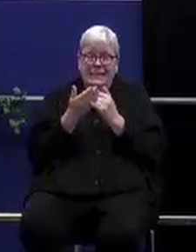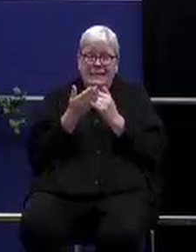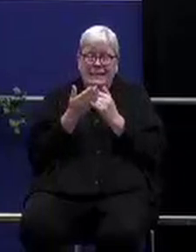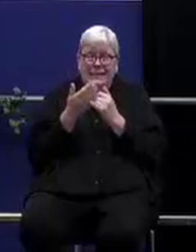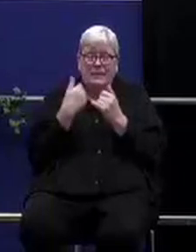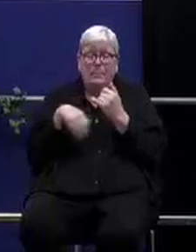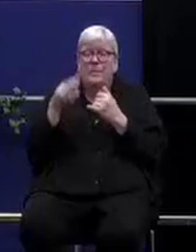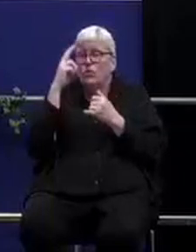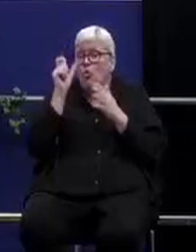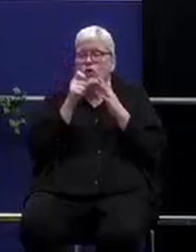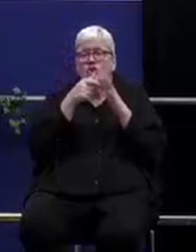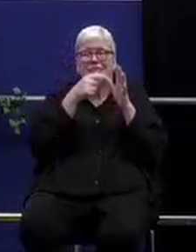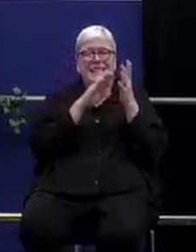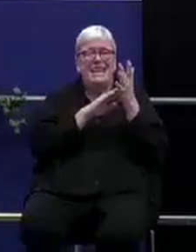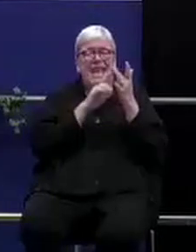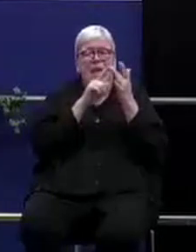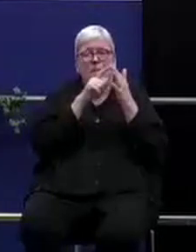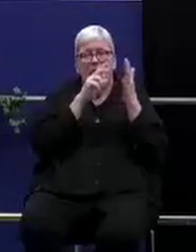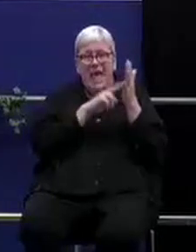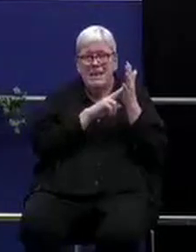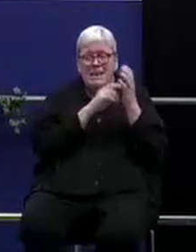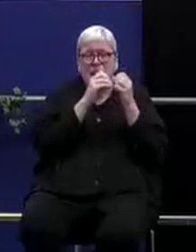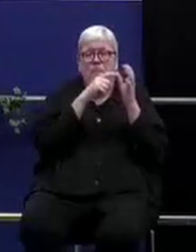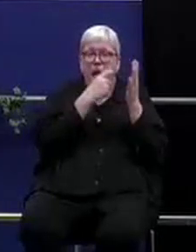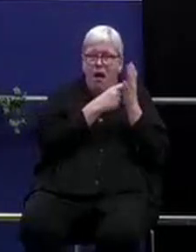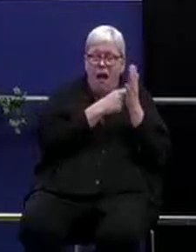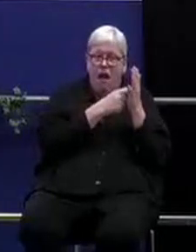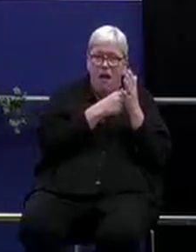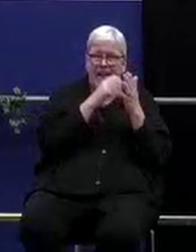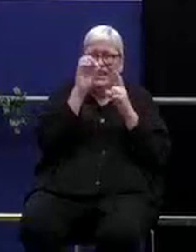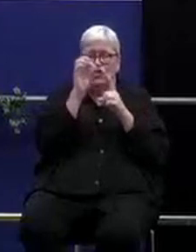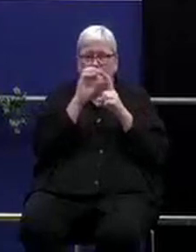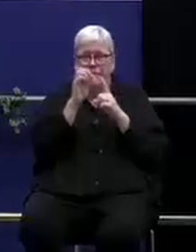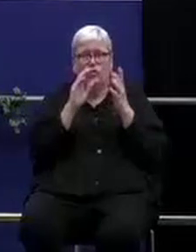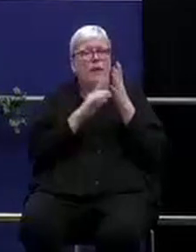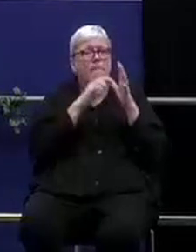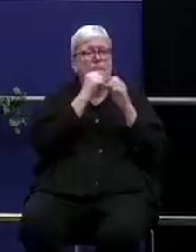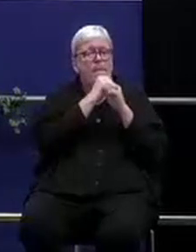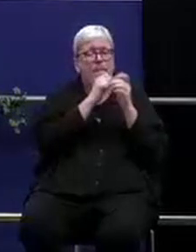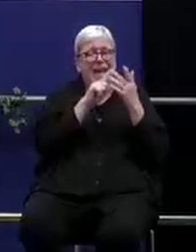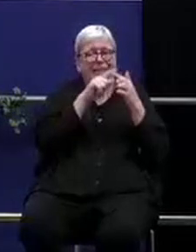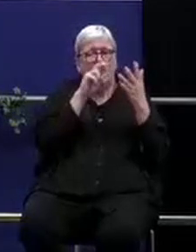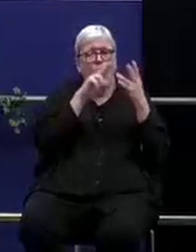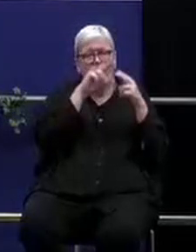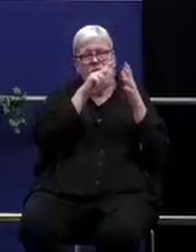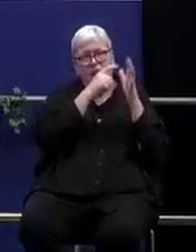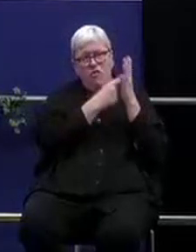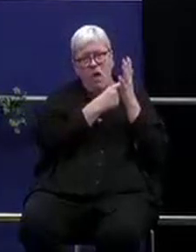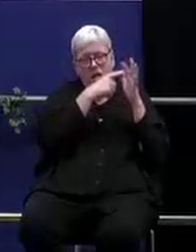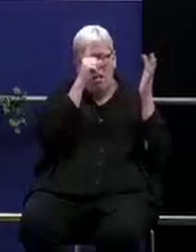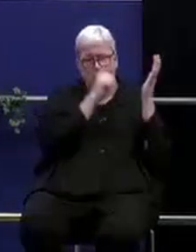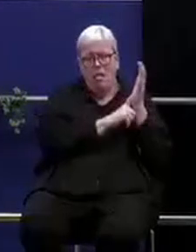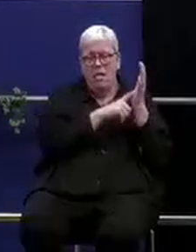Damien Barr's interview with Maggie O'Farrell during the Edinburgh Book Festival not too long ago, and they had to talk